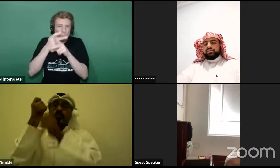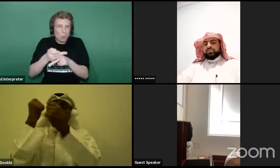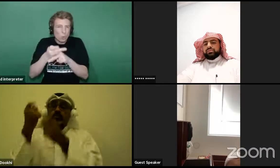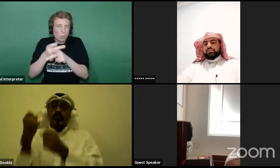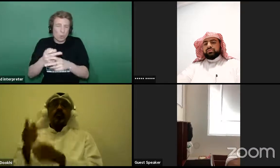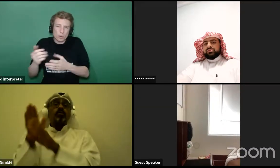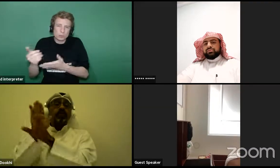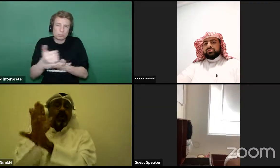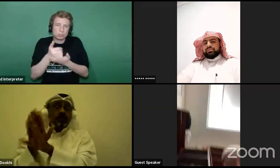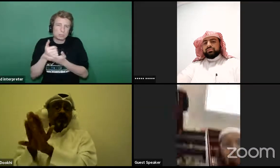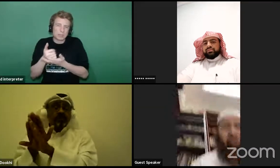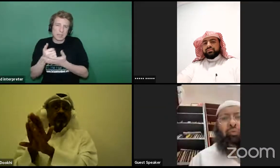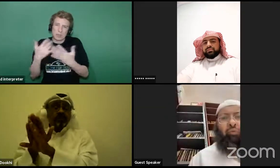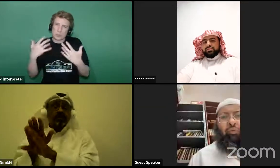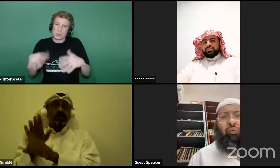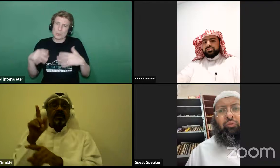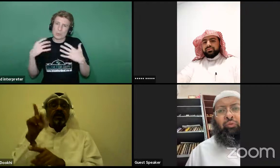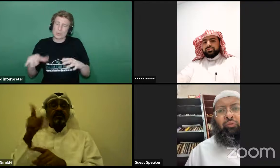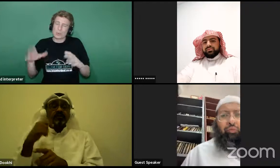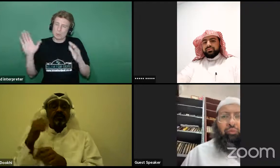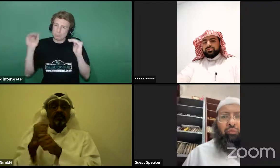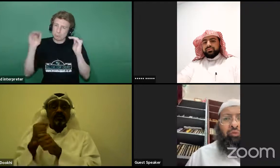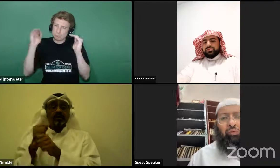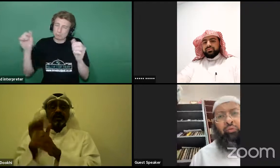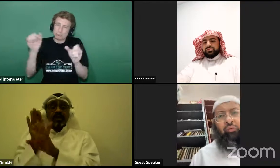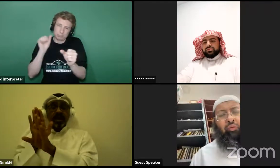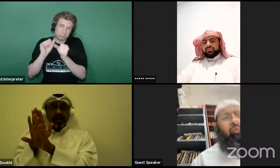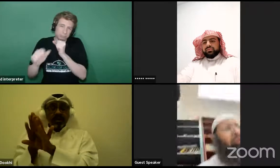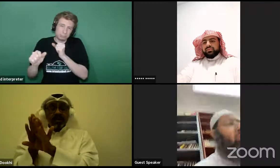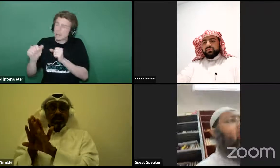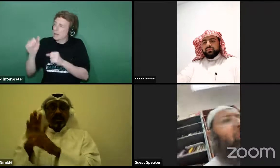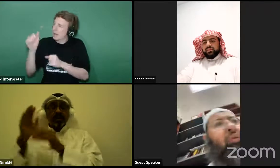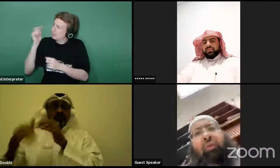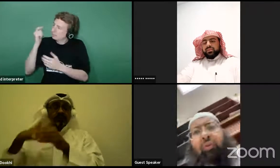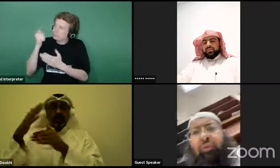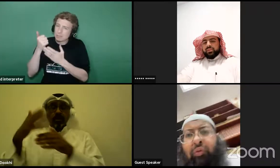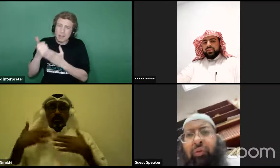an excellent patron and protector, and an excellent helper.